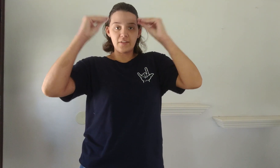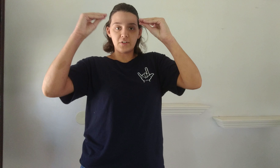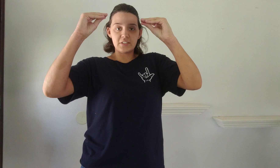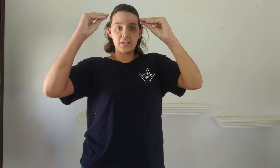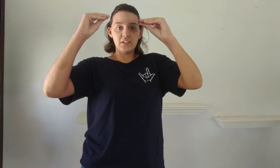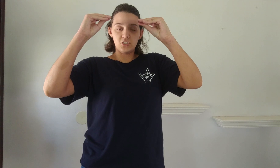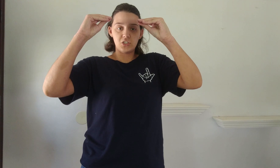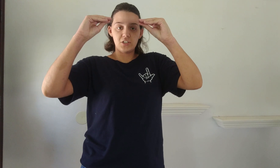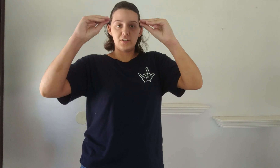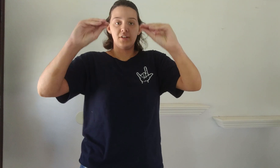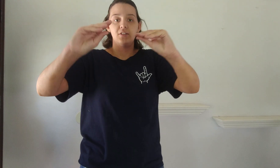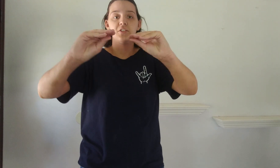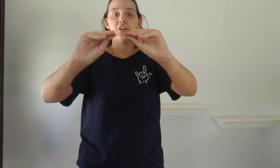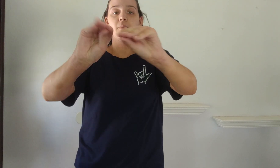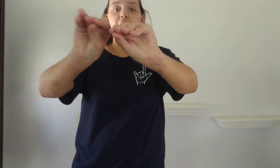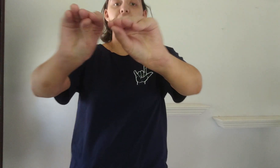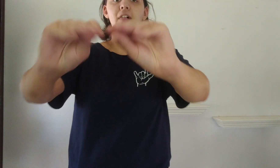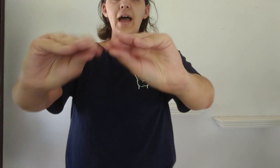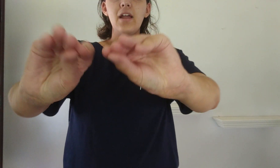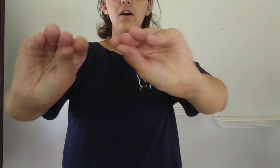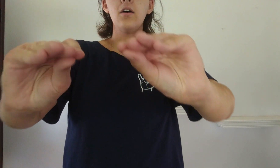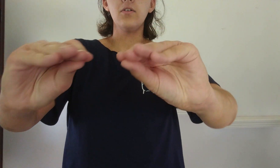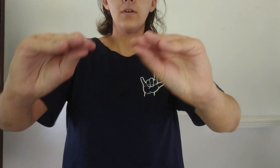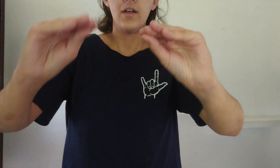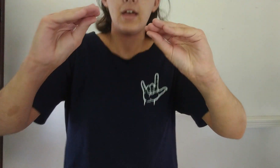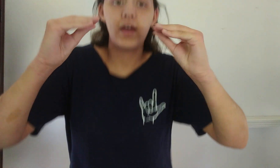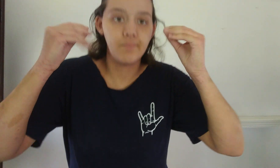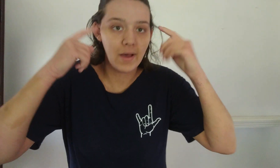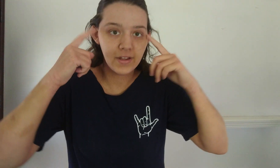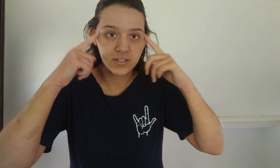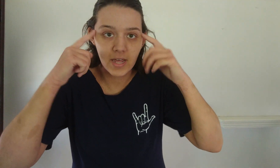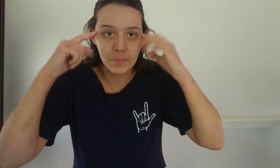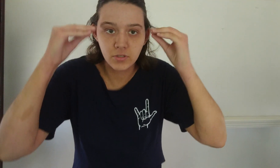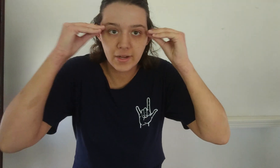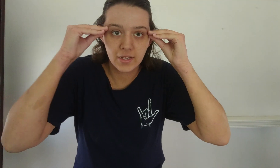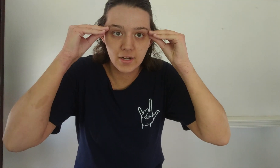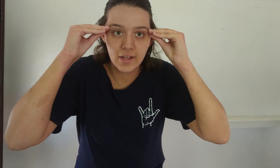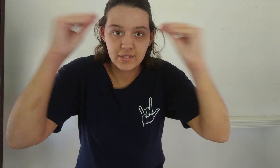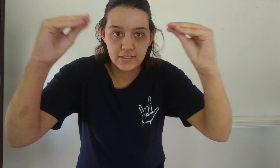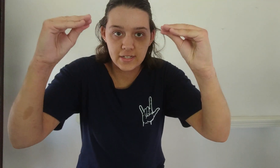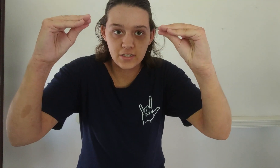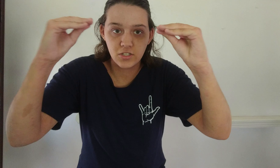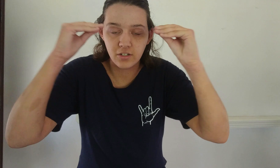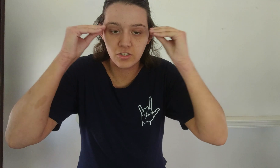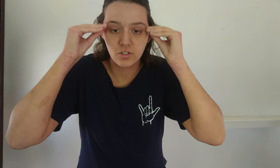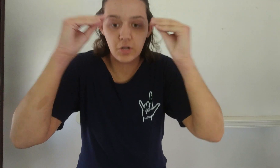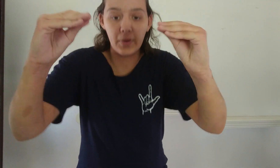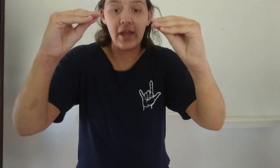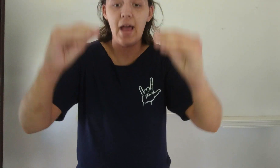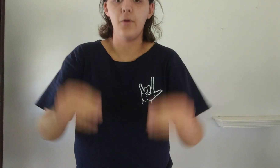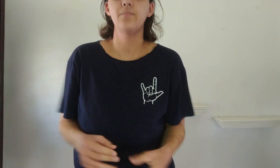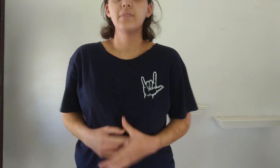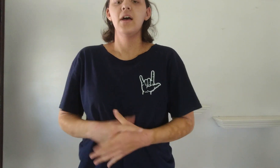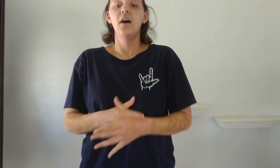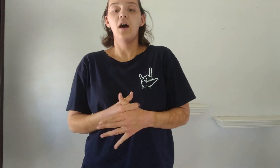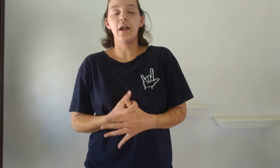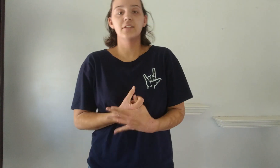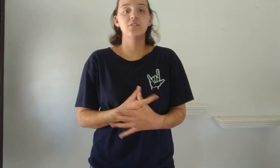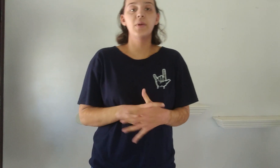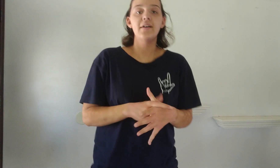for teach. So you're going to make a flat O and by your temples right here and teach, and you're just going to bring it out. All right, so we have